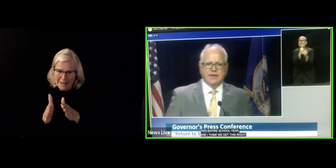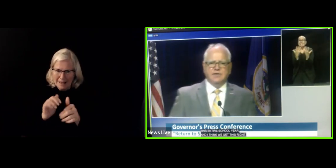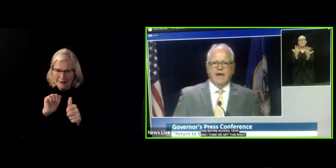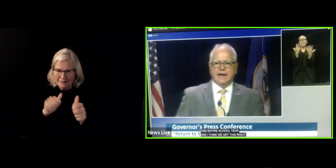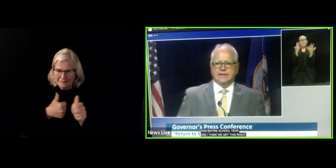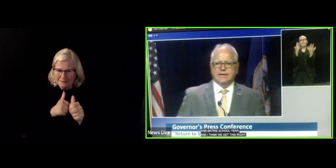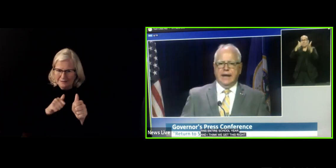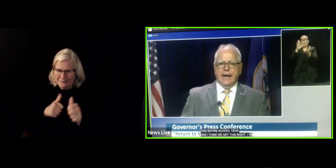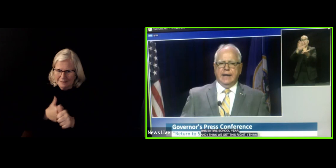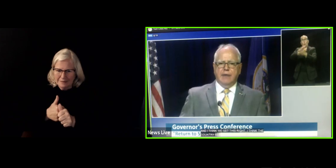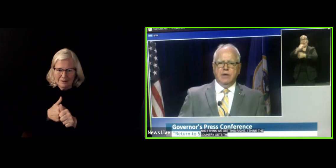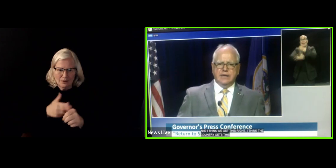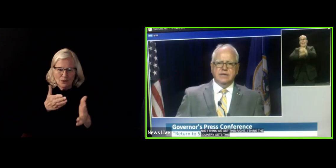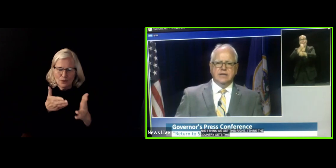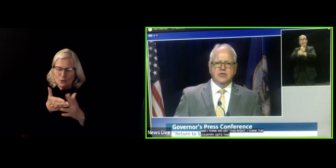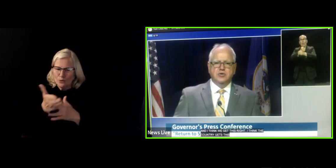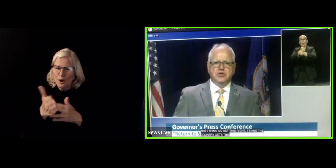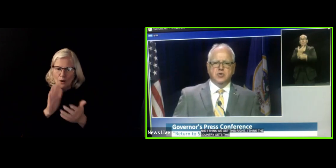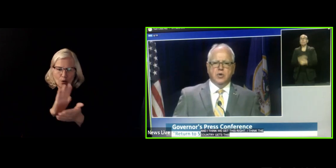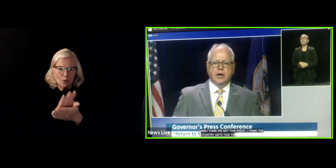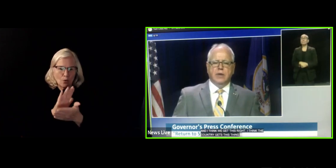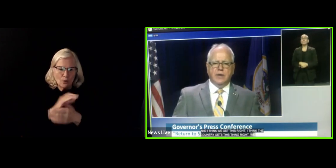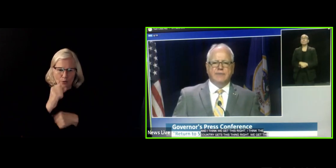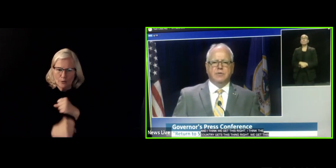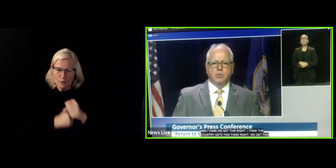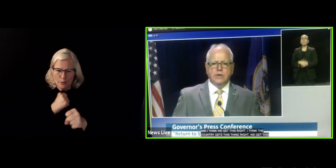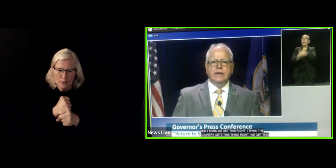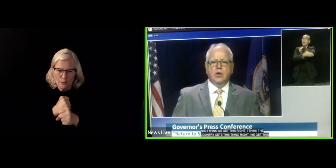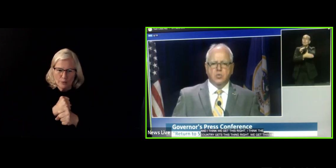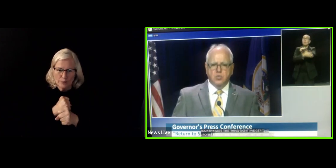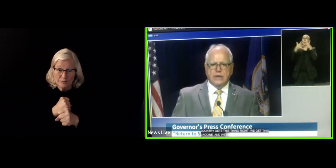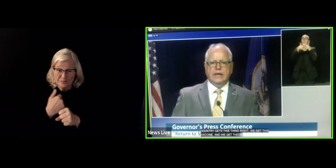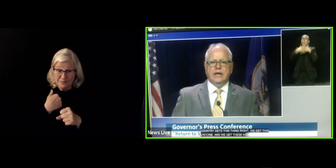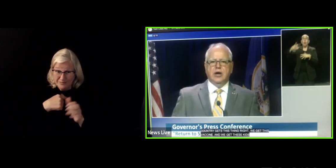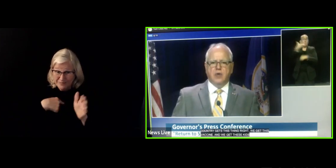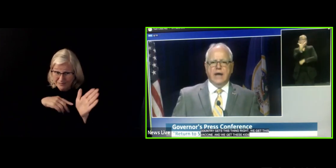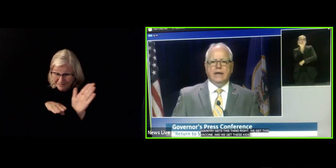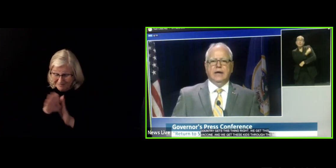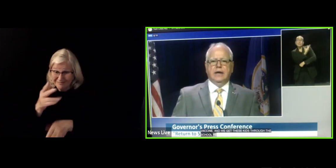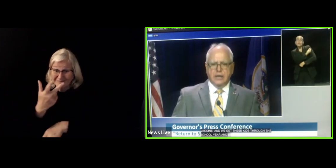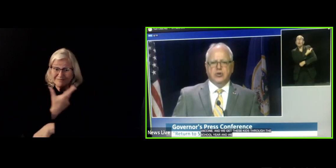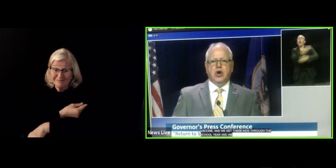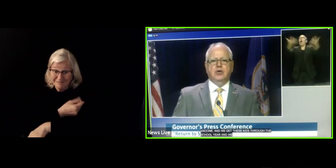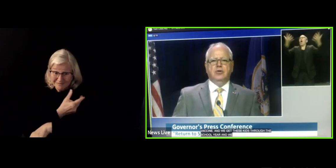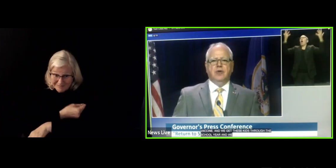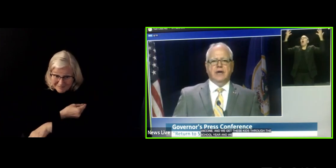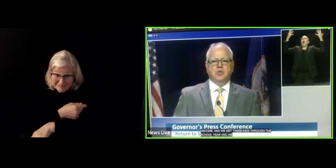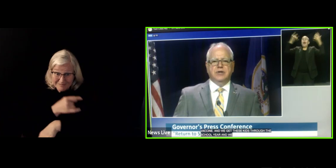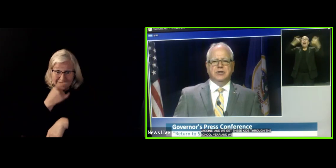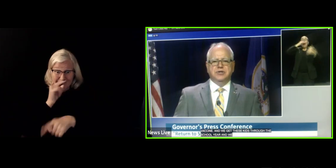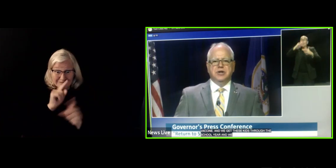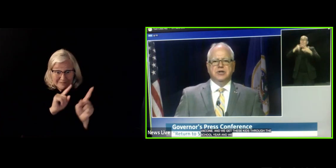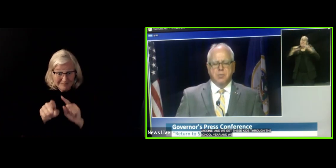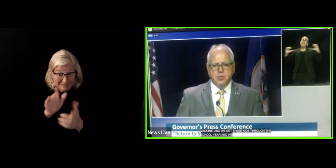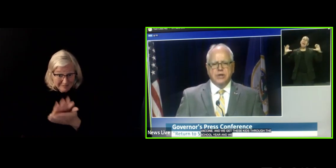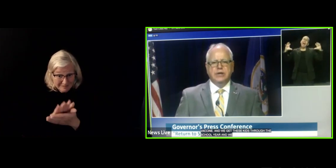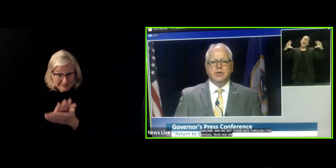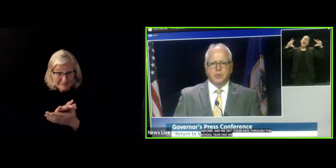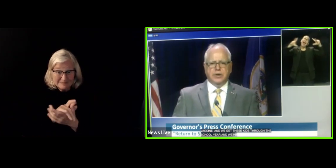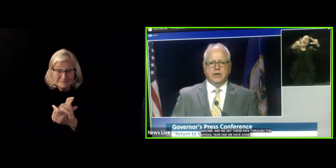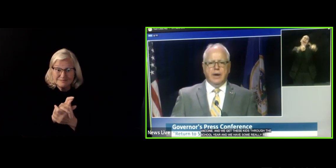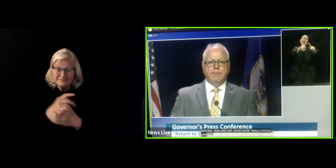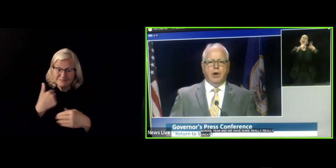this vaccine and we get these kids through this school year, and we have some really, really great kindergarten graduations, some